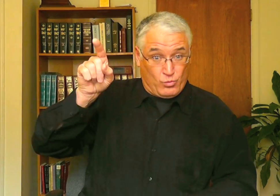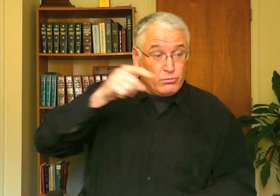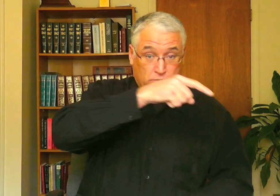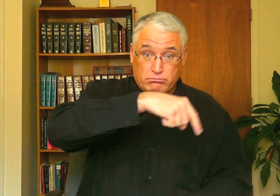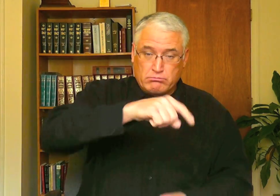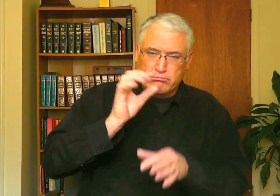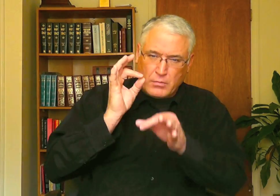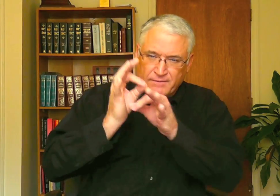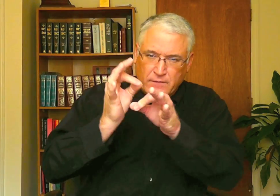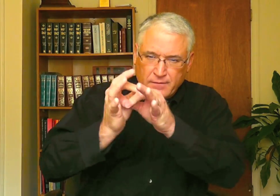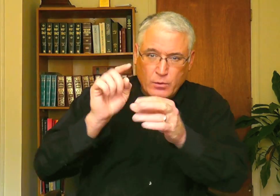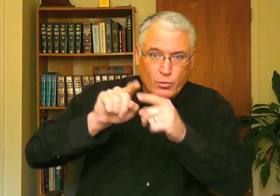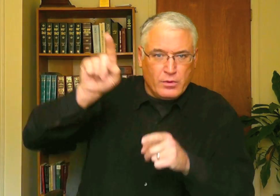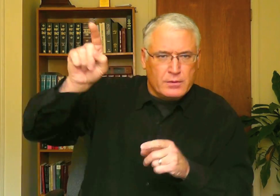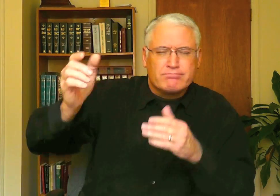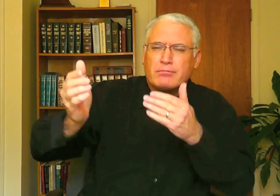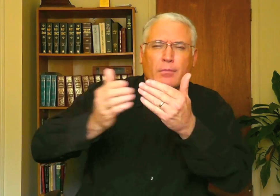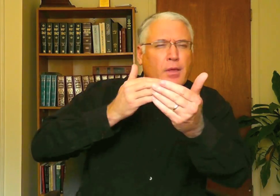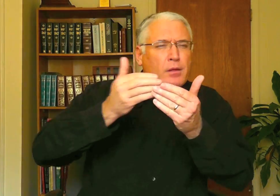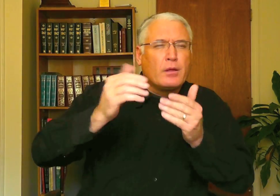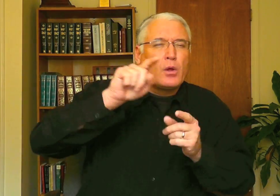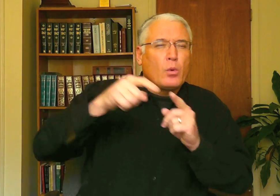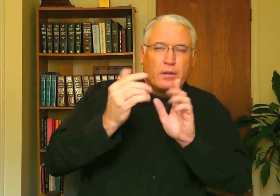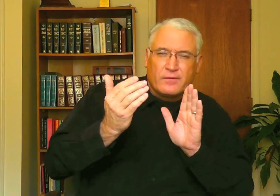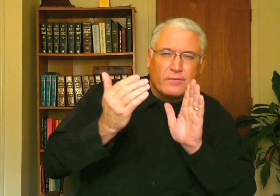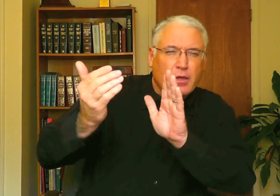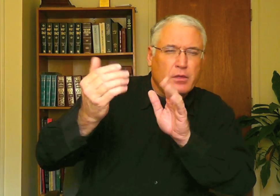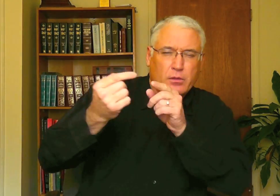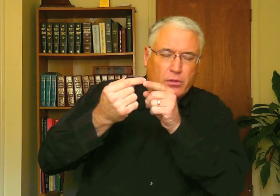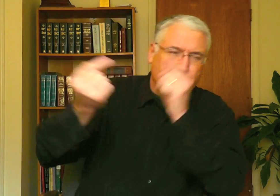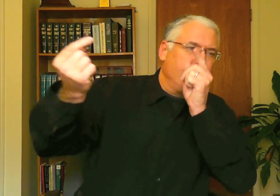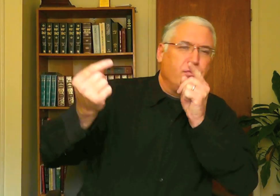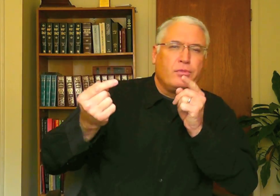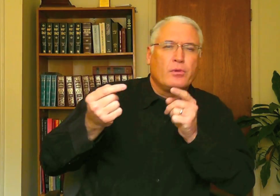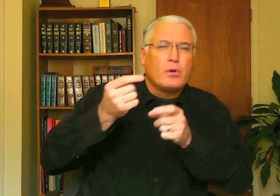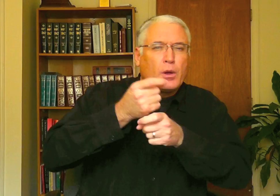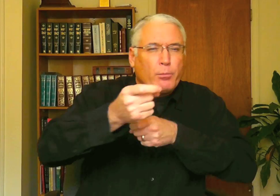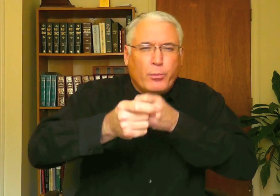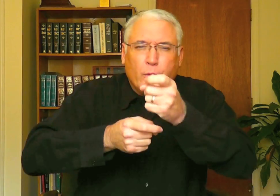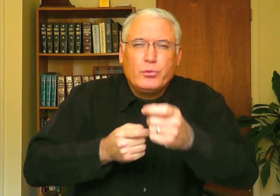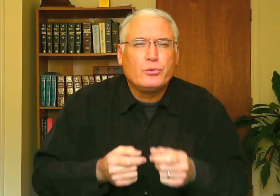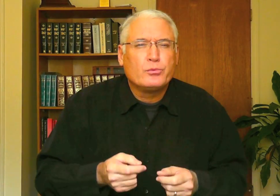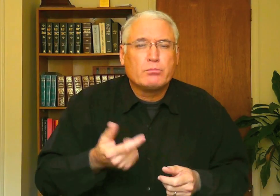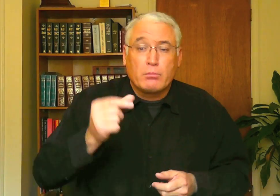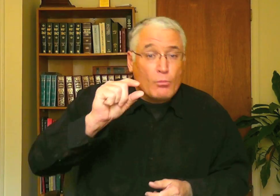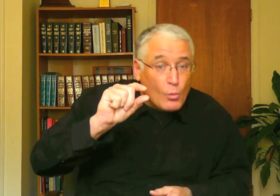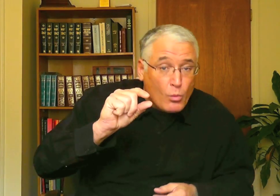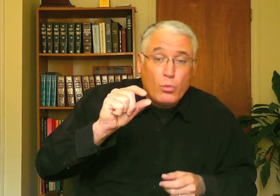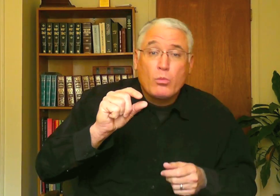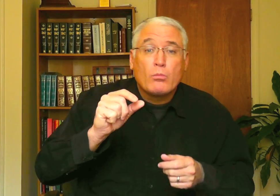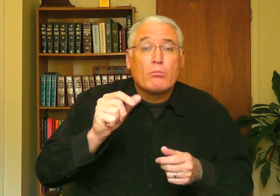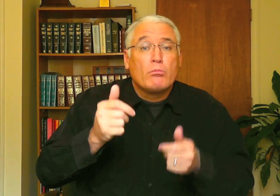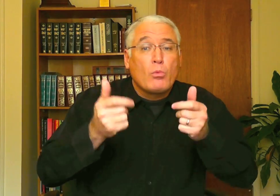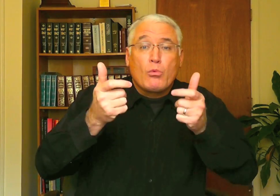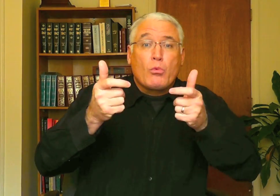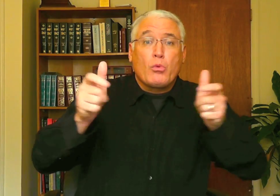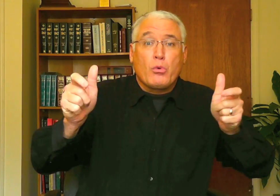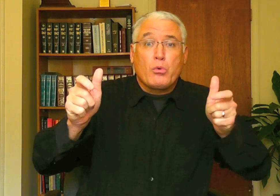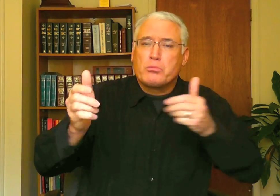People who know the Lord and are faithful to him, no matter if they face opposition or persecution, small